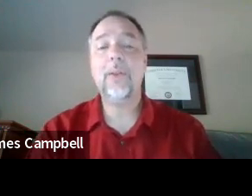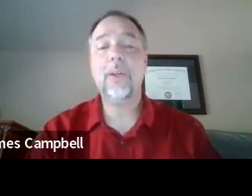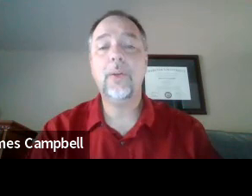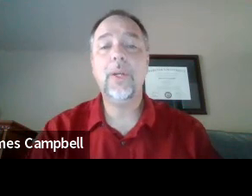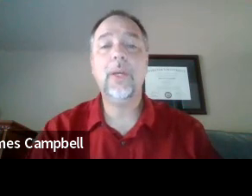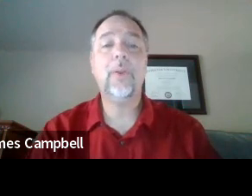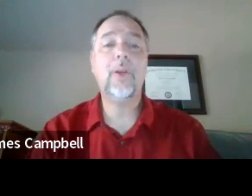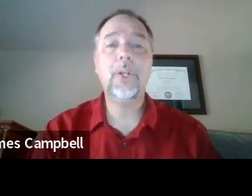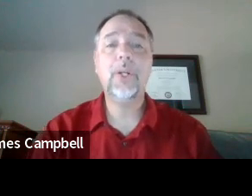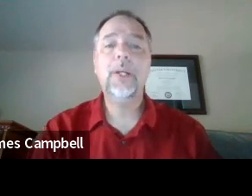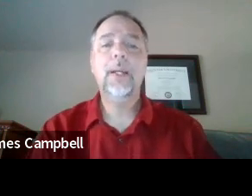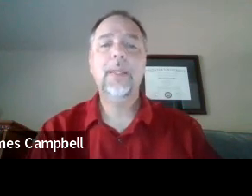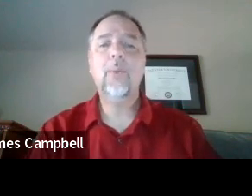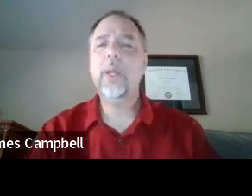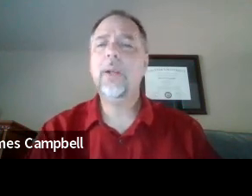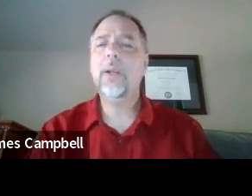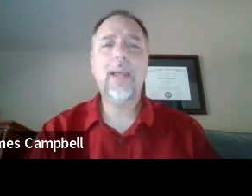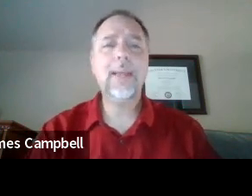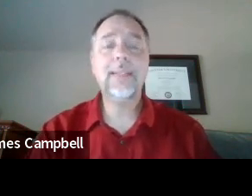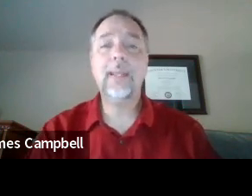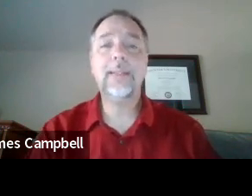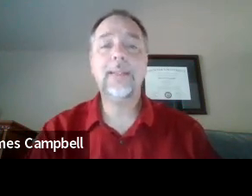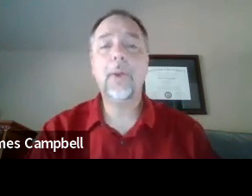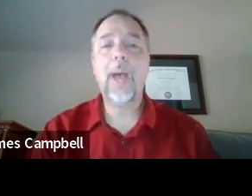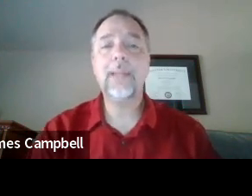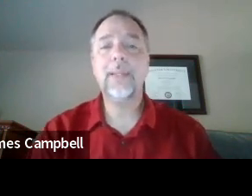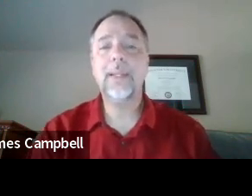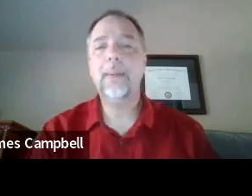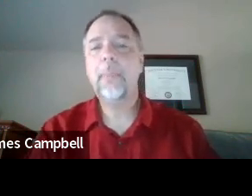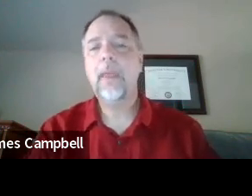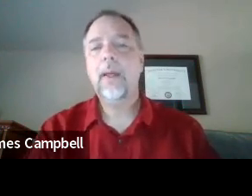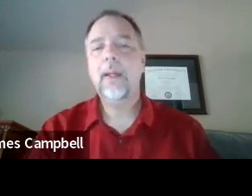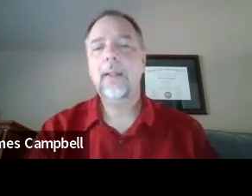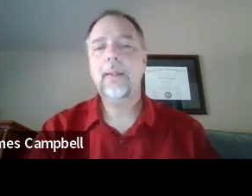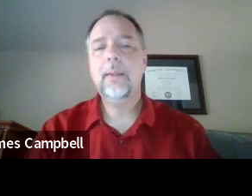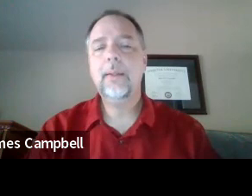or the community or the culture, that we are less than in some capacity.